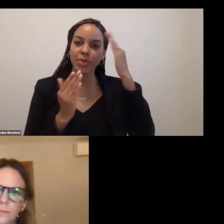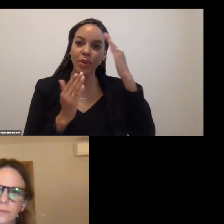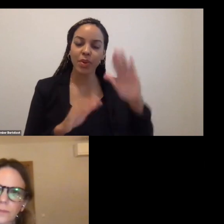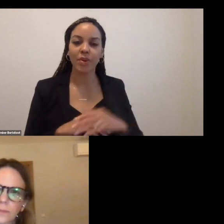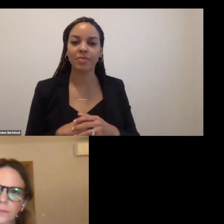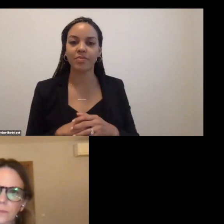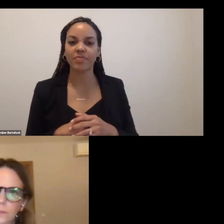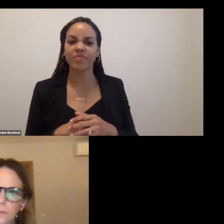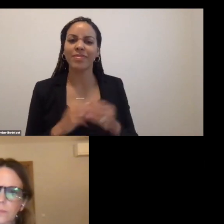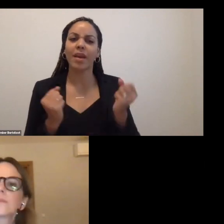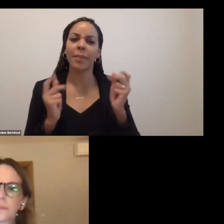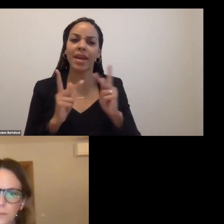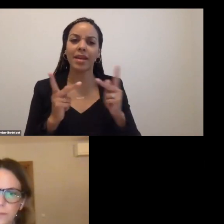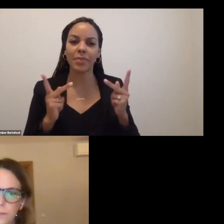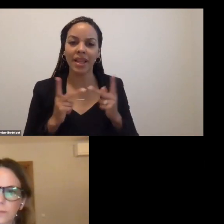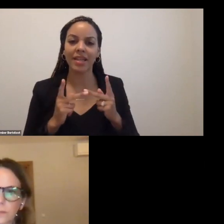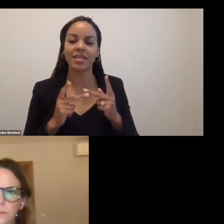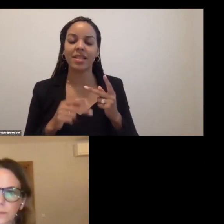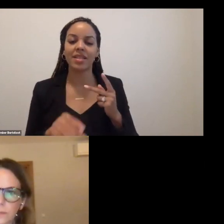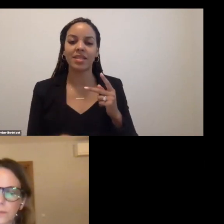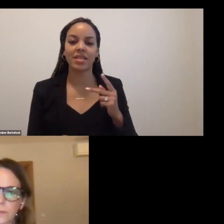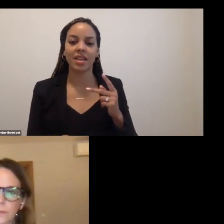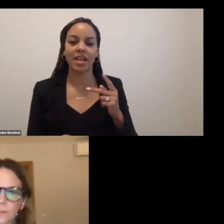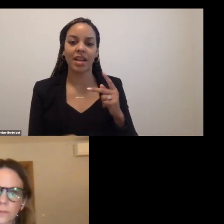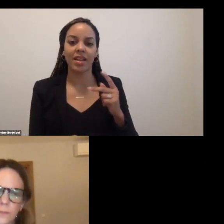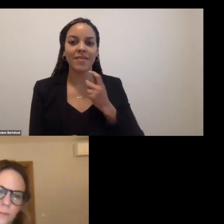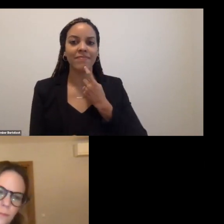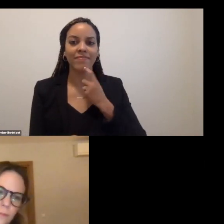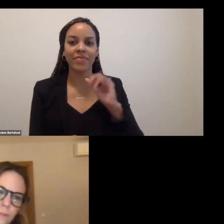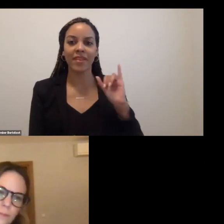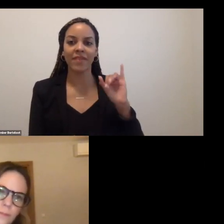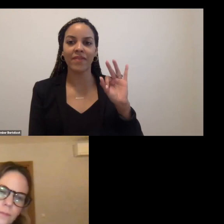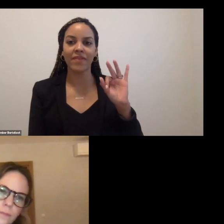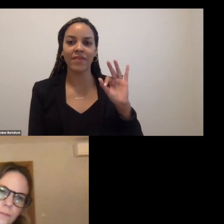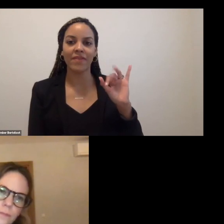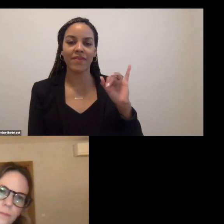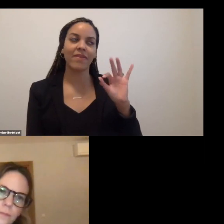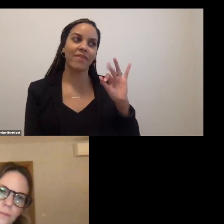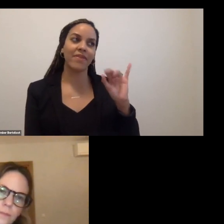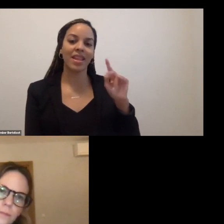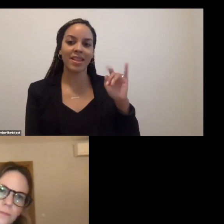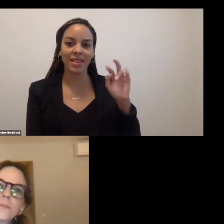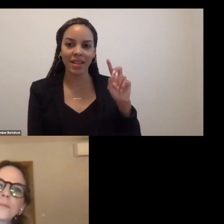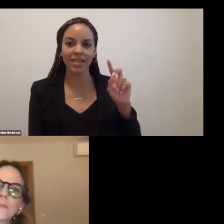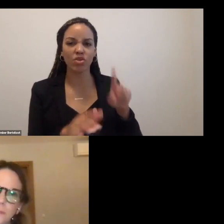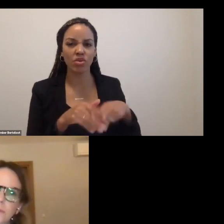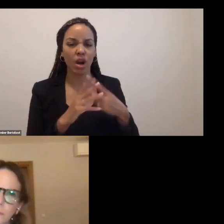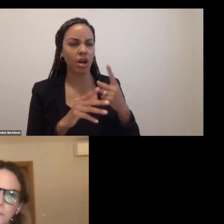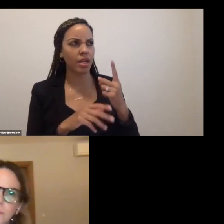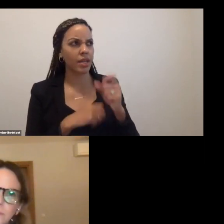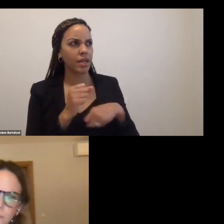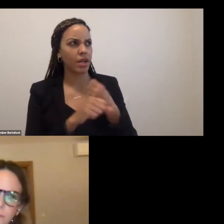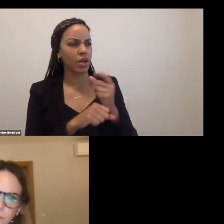the Mustarinda, which in Finland, it started in 2015, something like that.